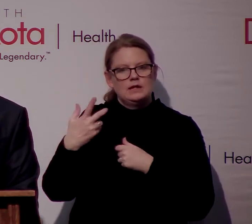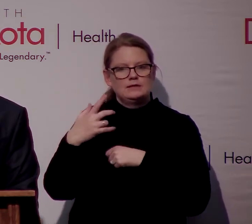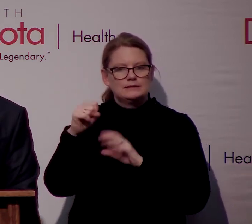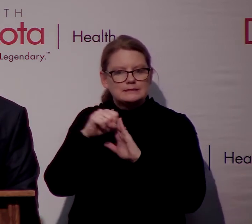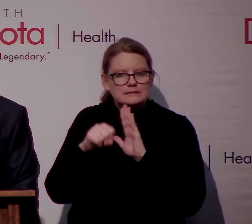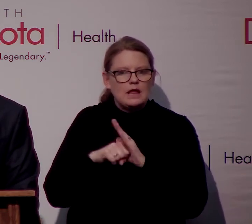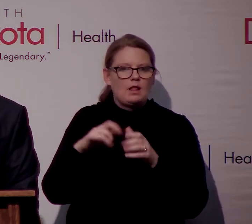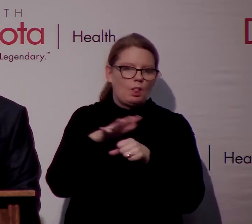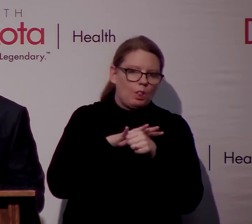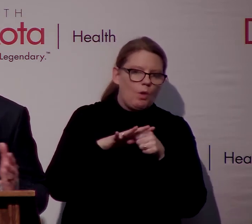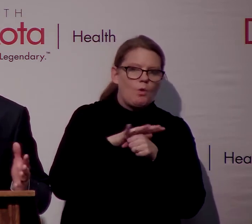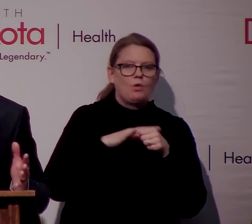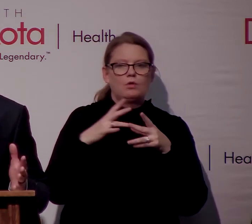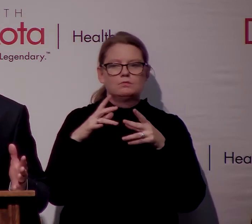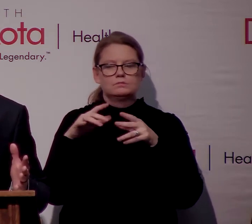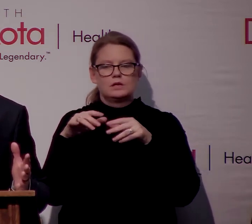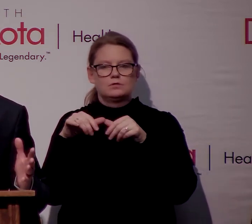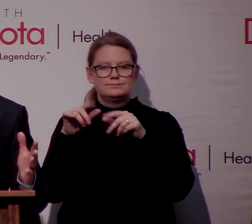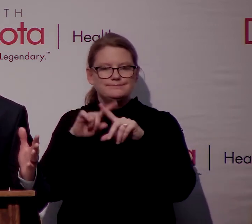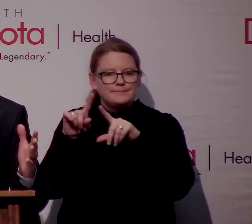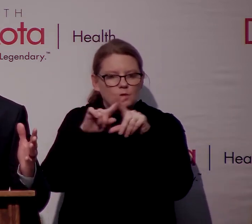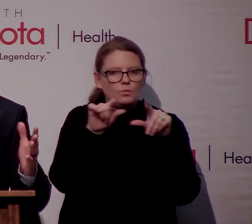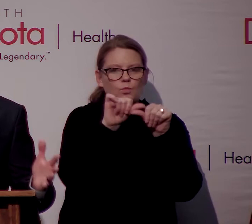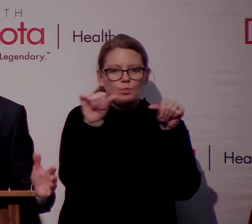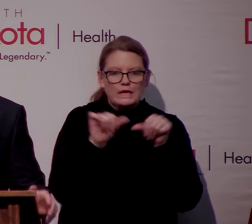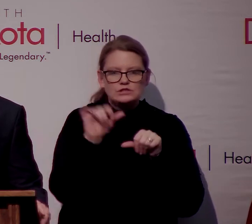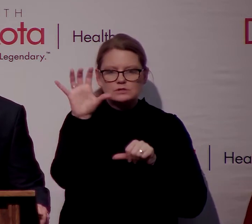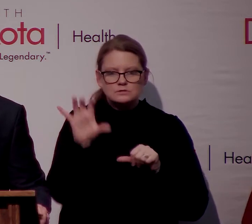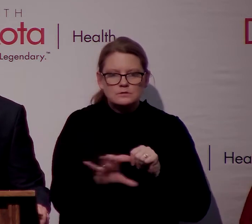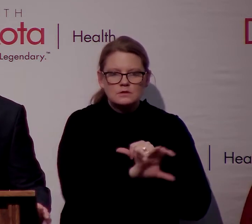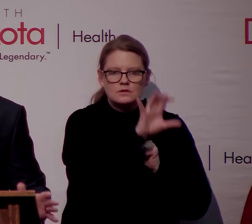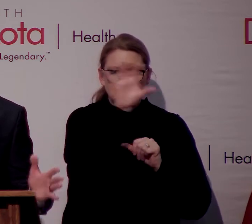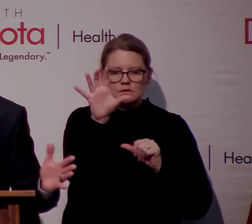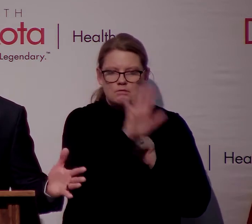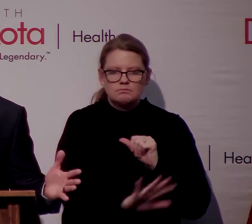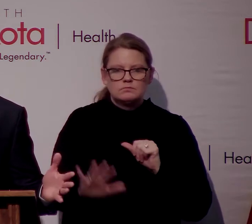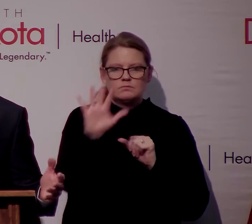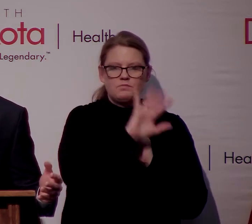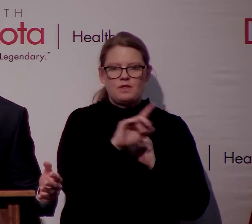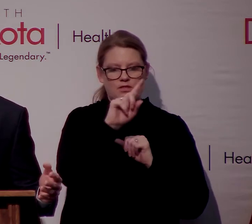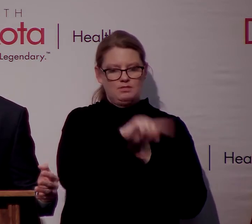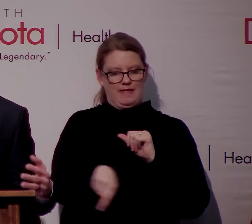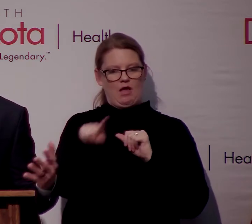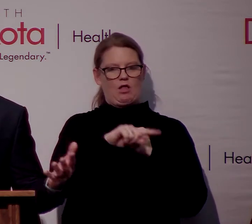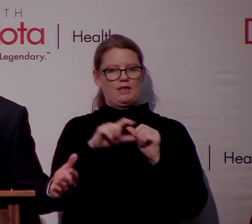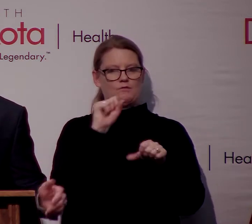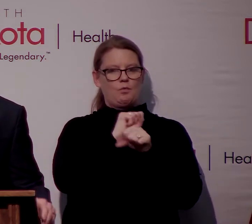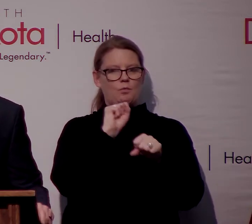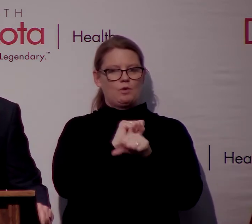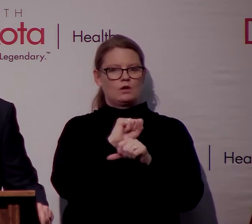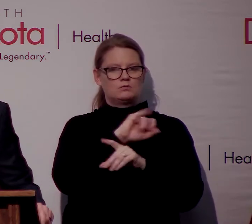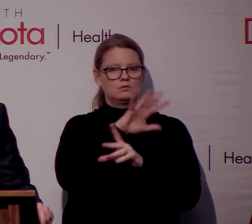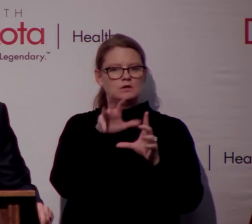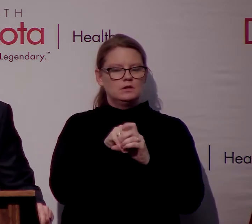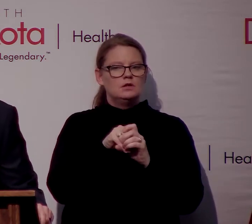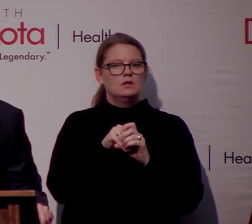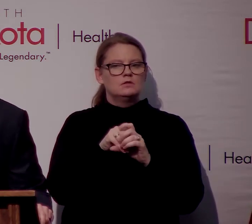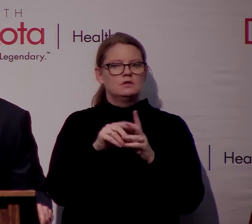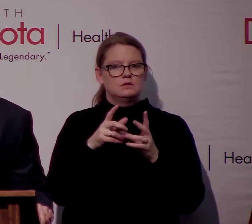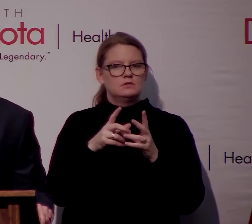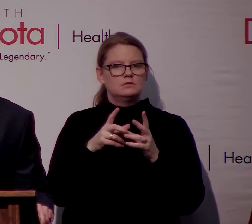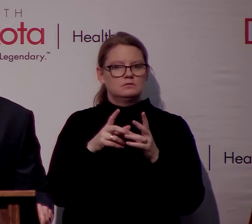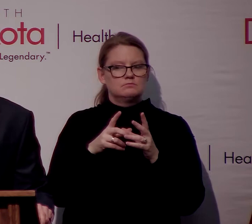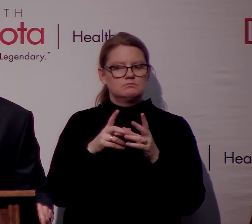Local, regional, in our state. They all have got work that they've done as part of their course of being in business